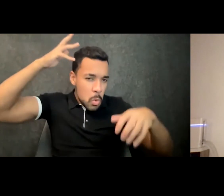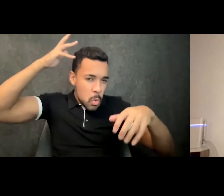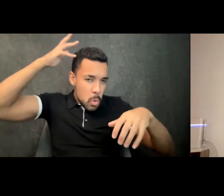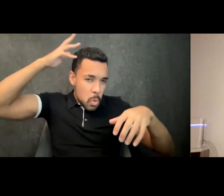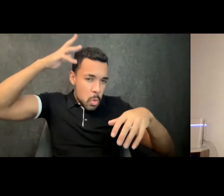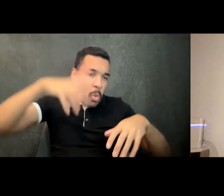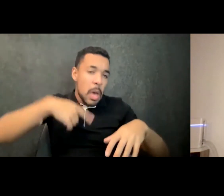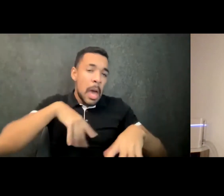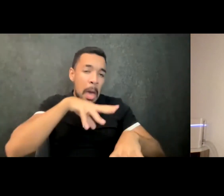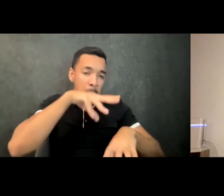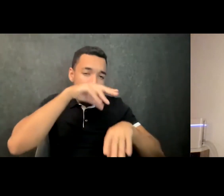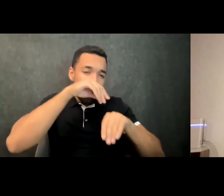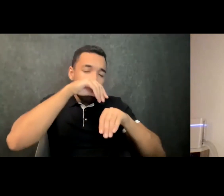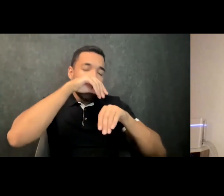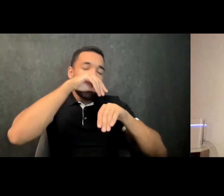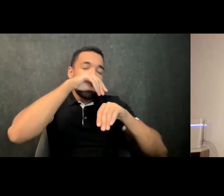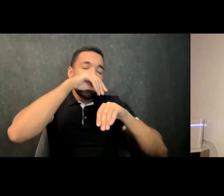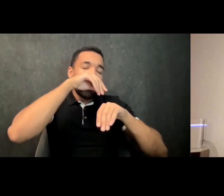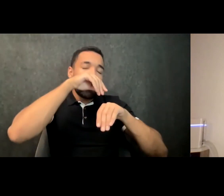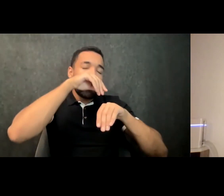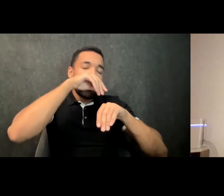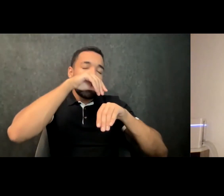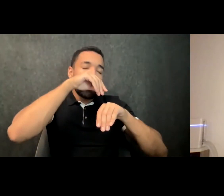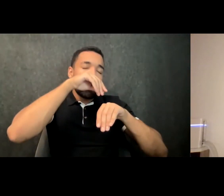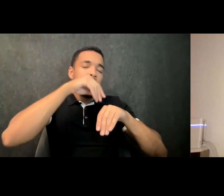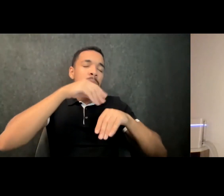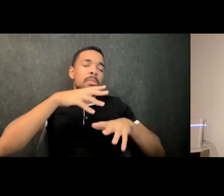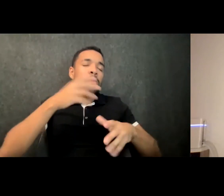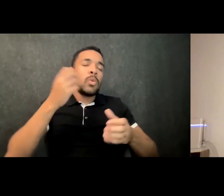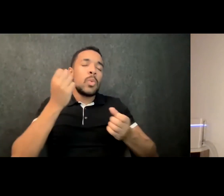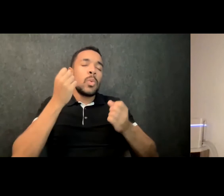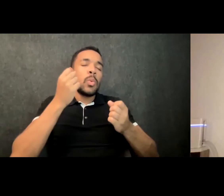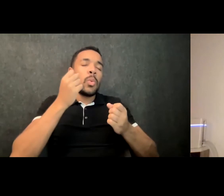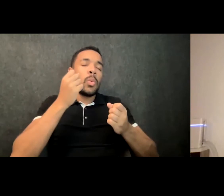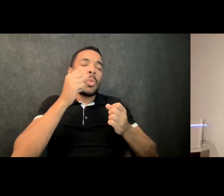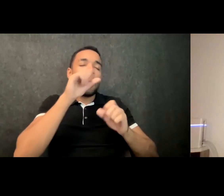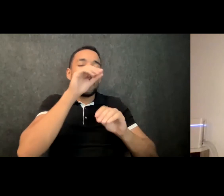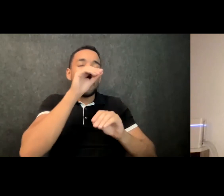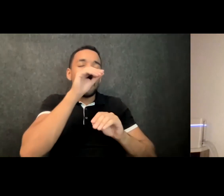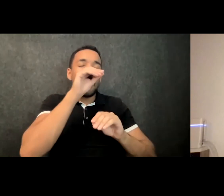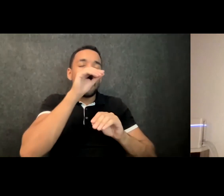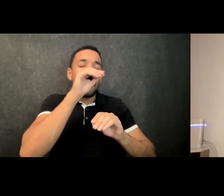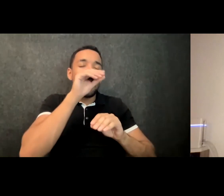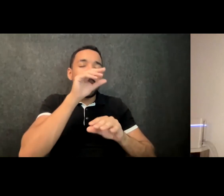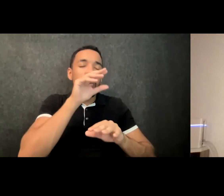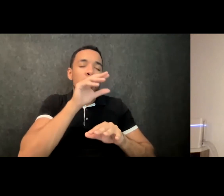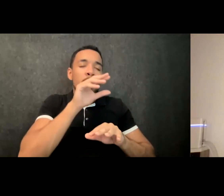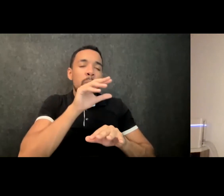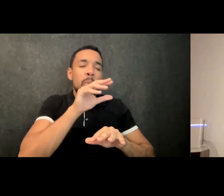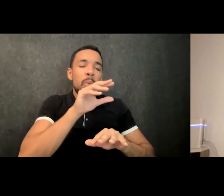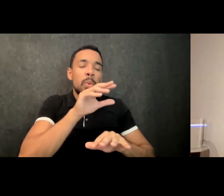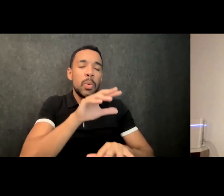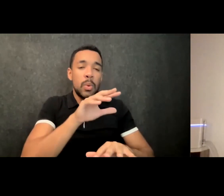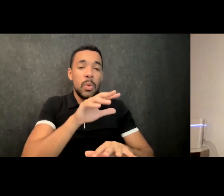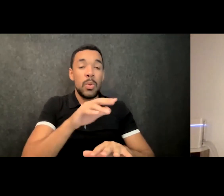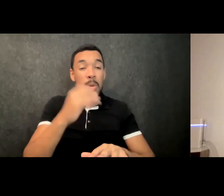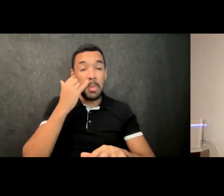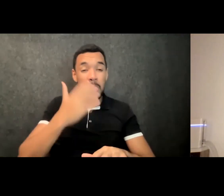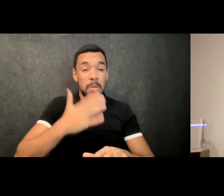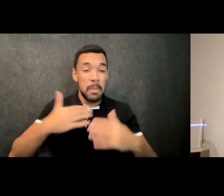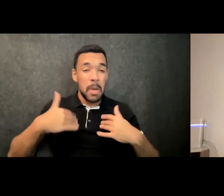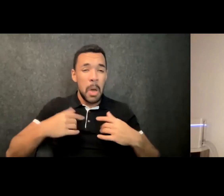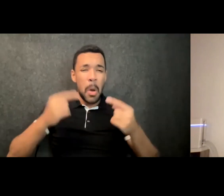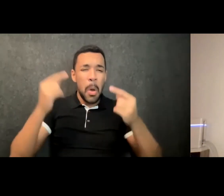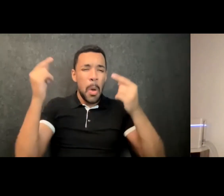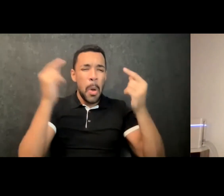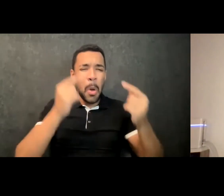exhaled slowly in the way I'd learned since he died, when my body hurt too much, when there were people around, when I didn't